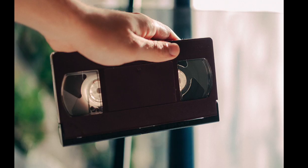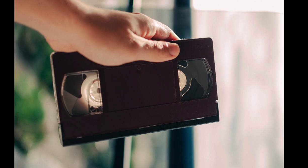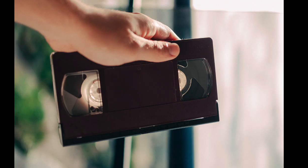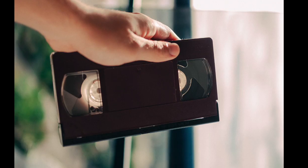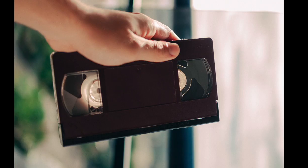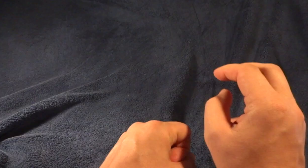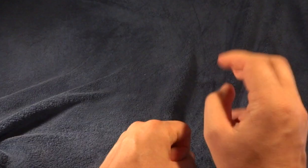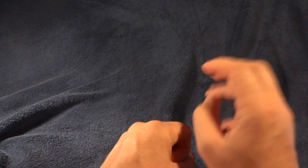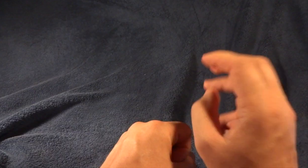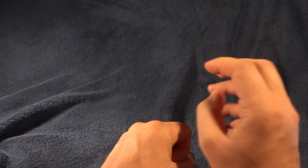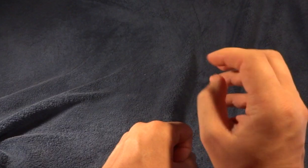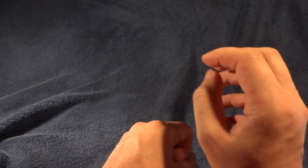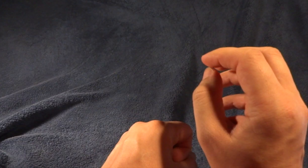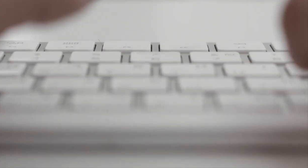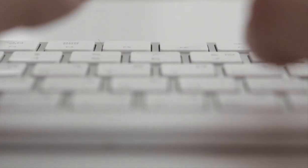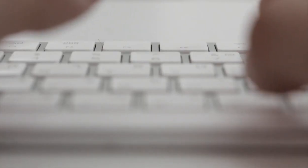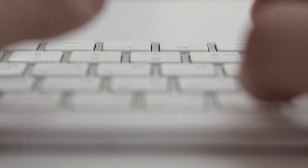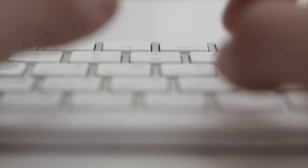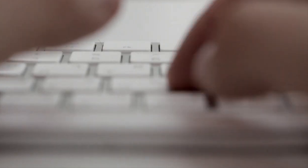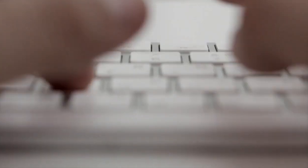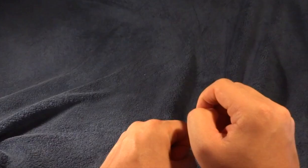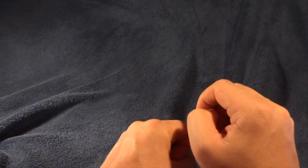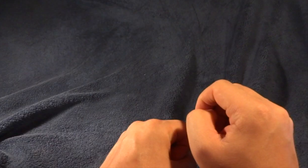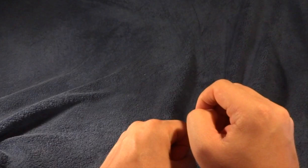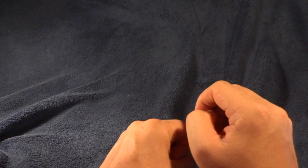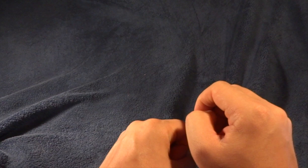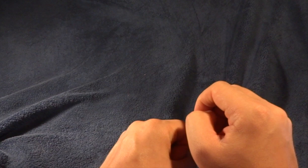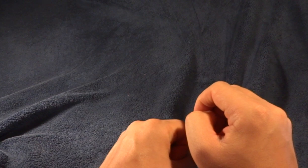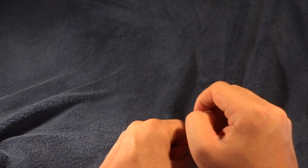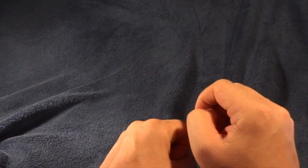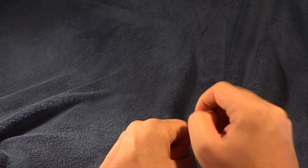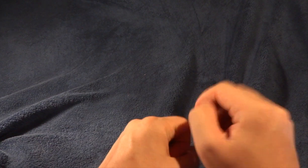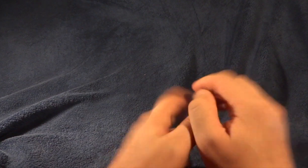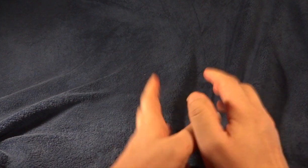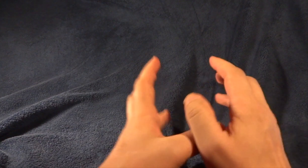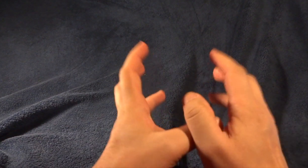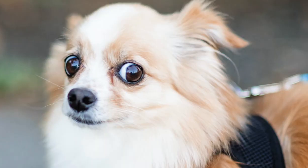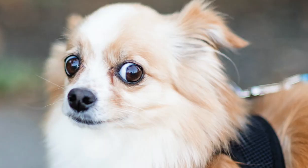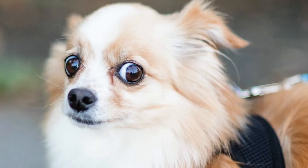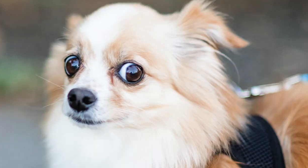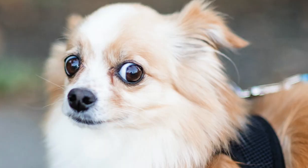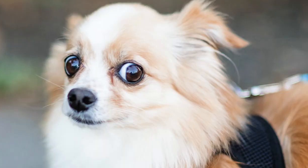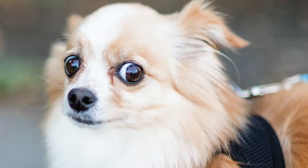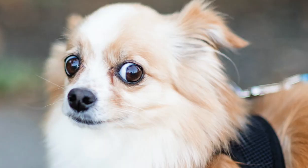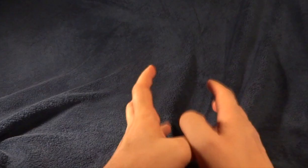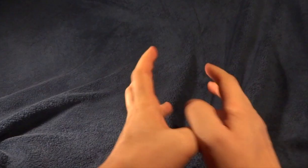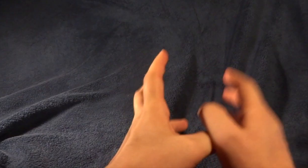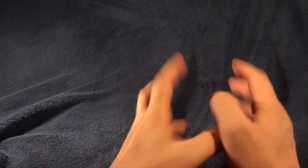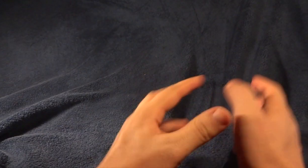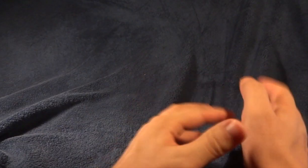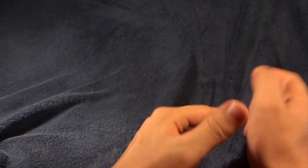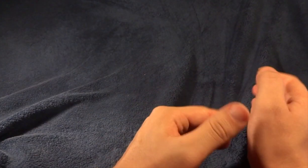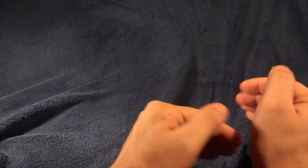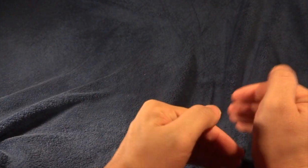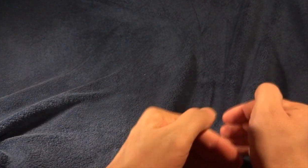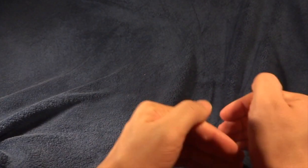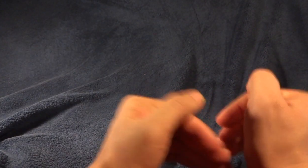video before I comment. And I'm always scared if I say something that I don't